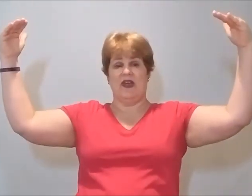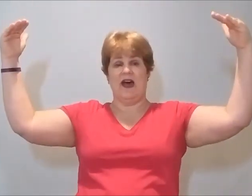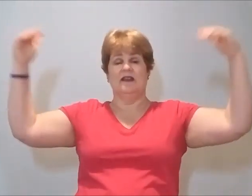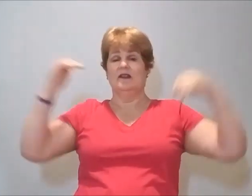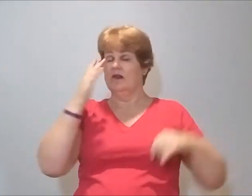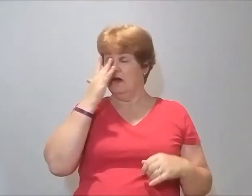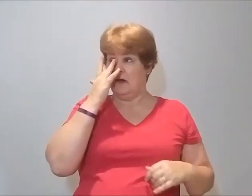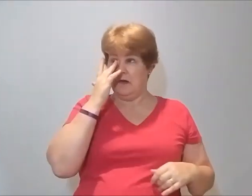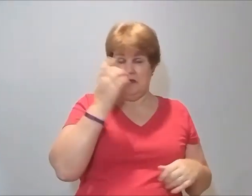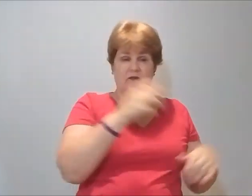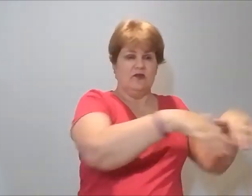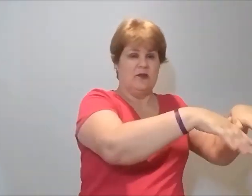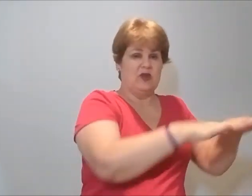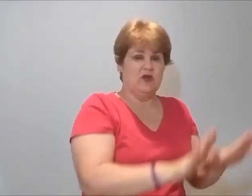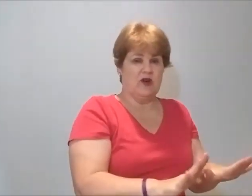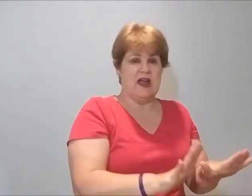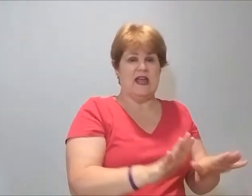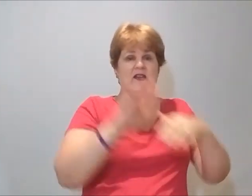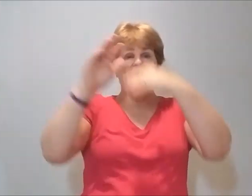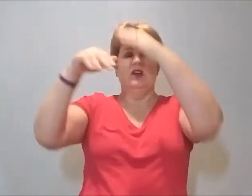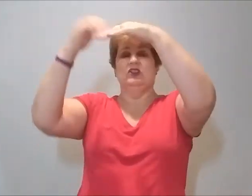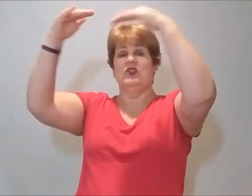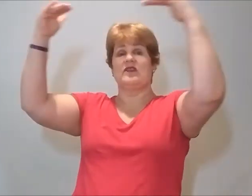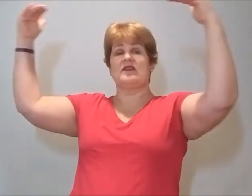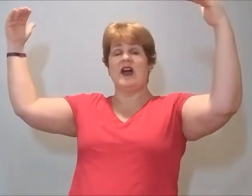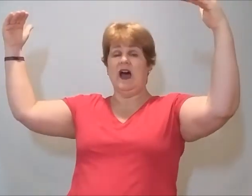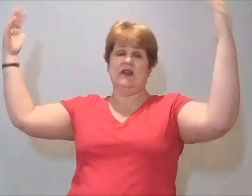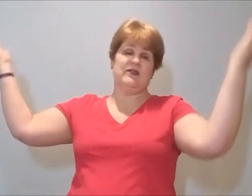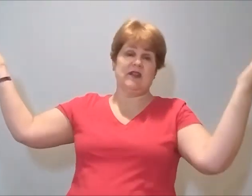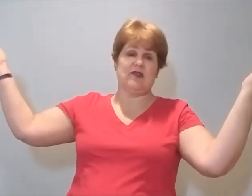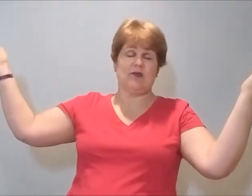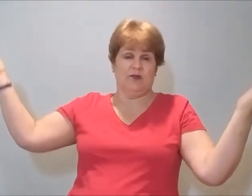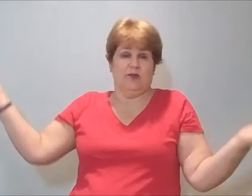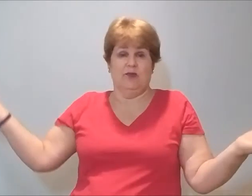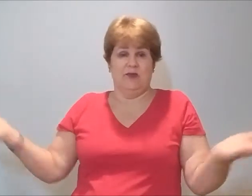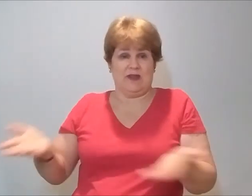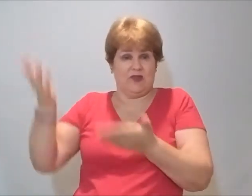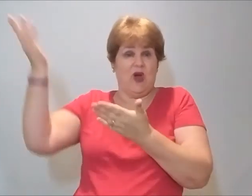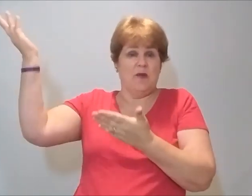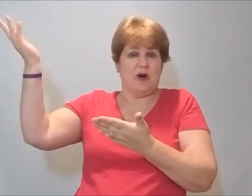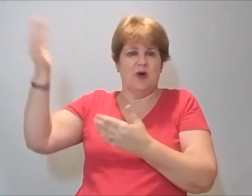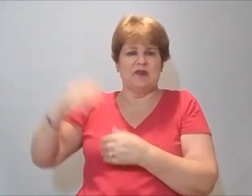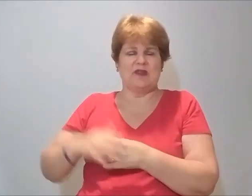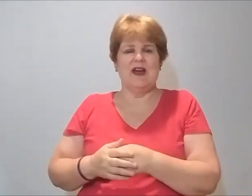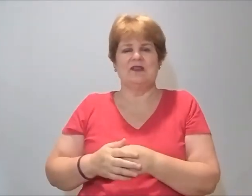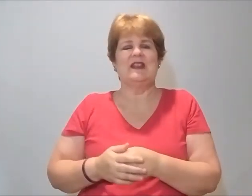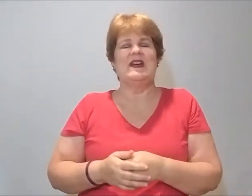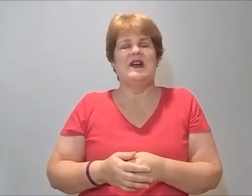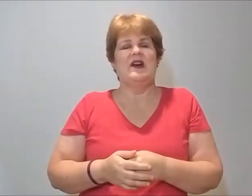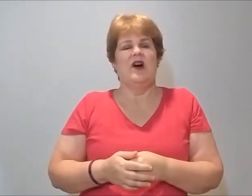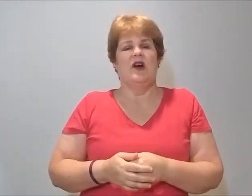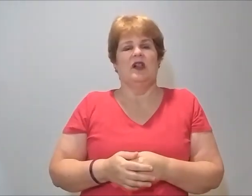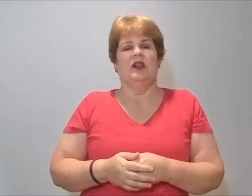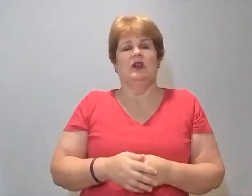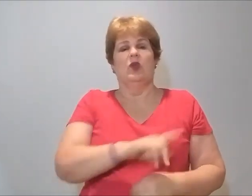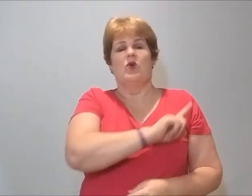that. From the grave to the sky, because that's the hope. Our hope is in heaven.